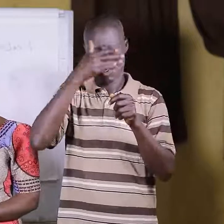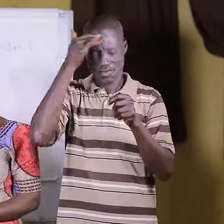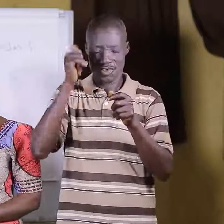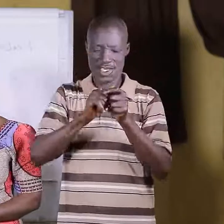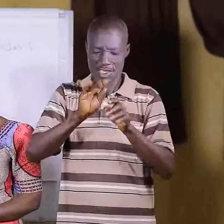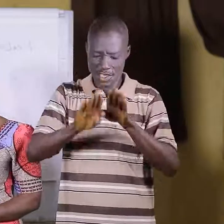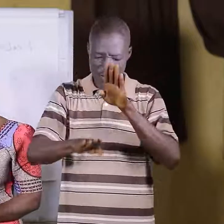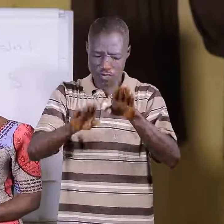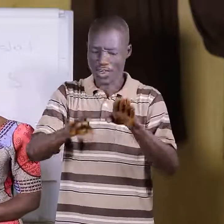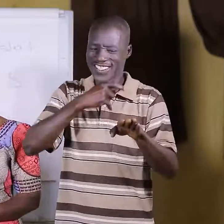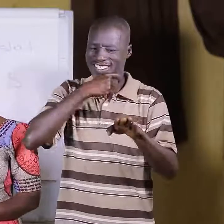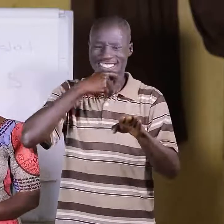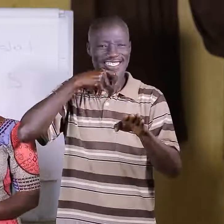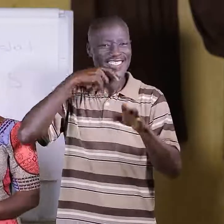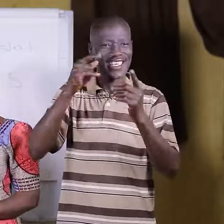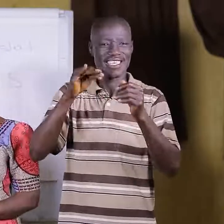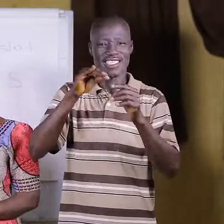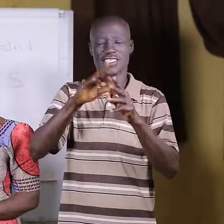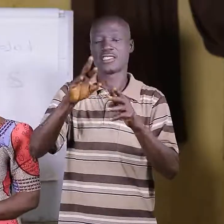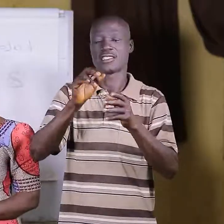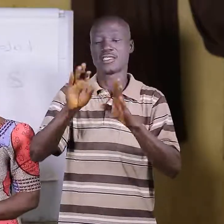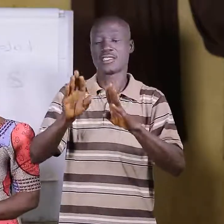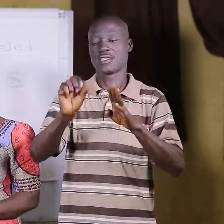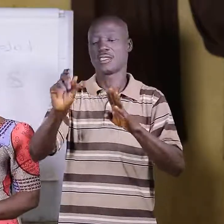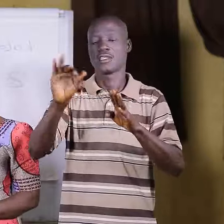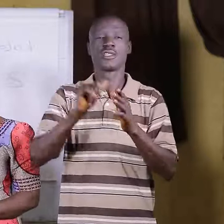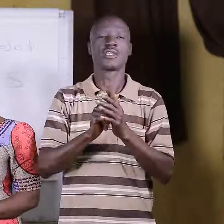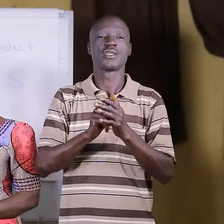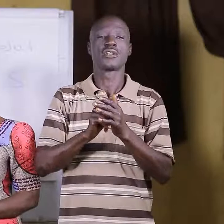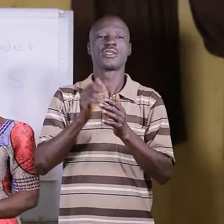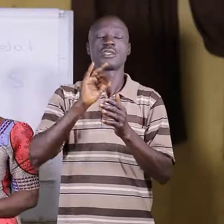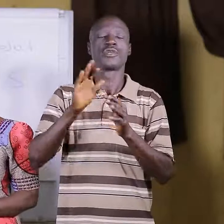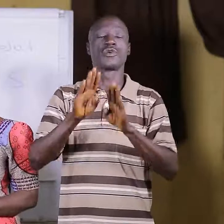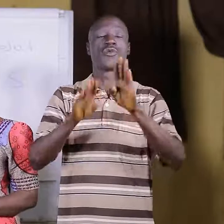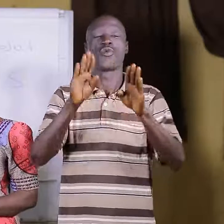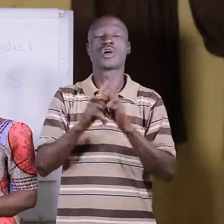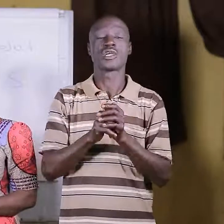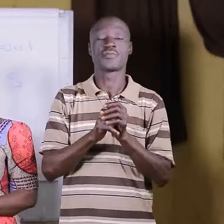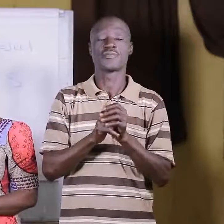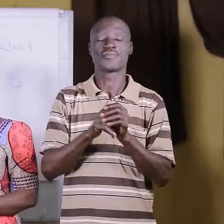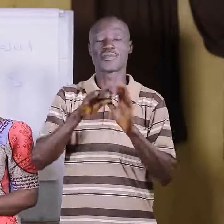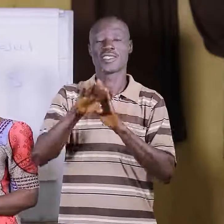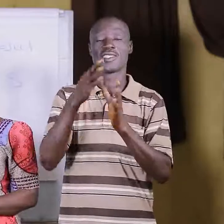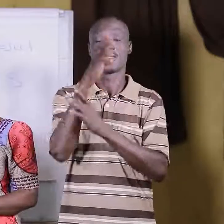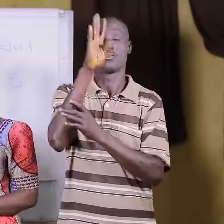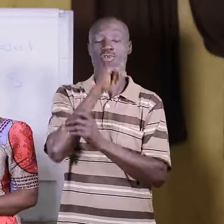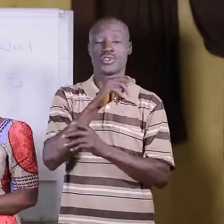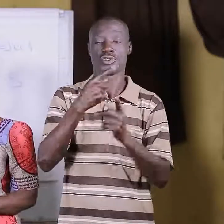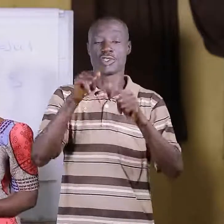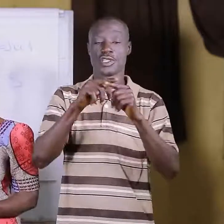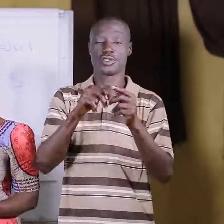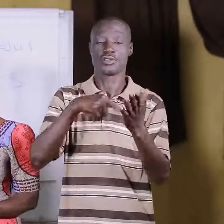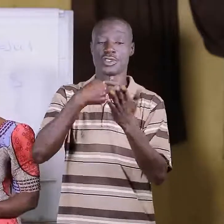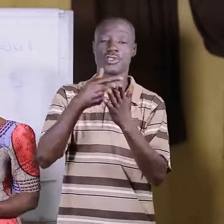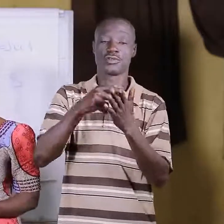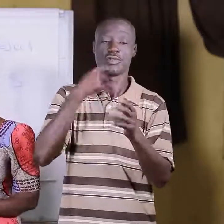can do that, my student, if not God? They could not even remember when they were walking in the wilderness trying to reach the promised land.